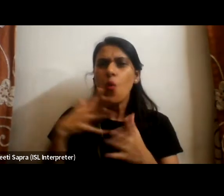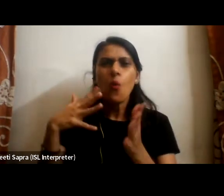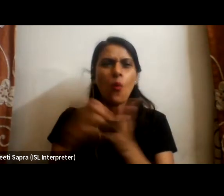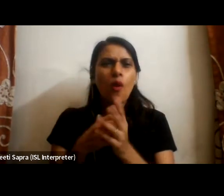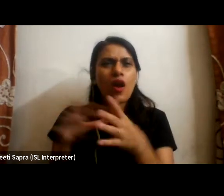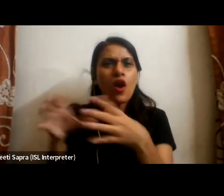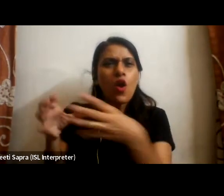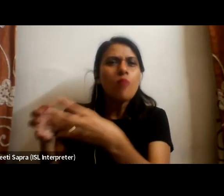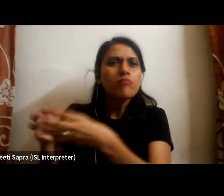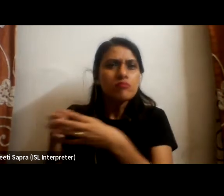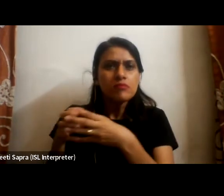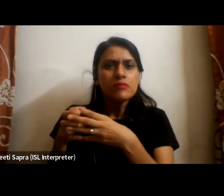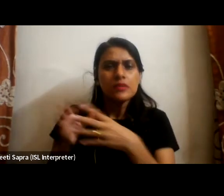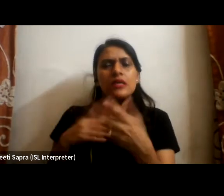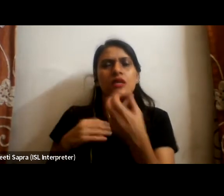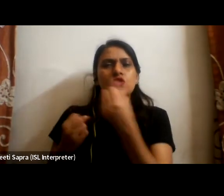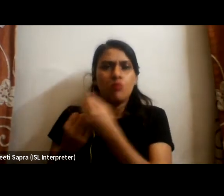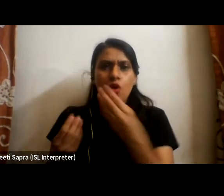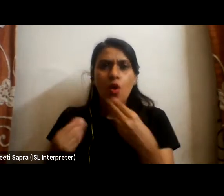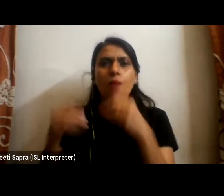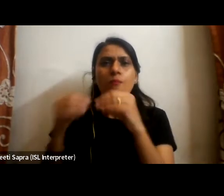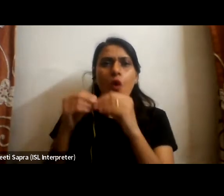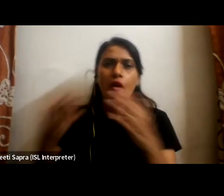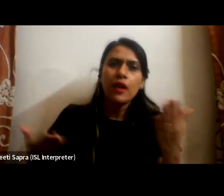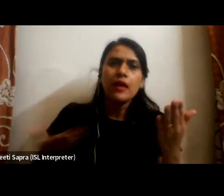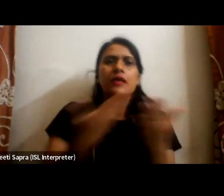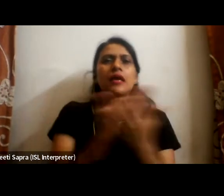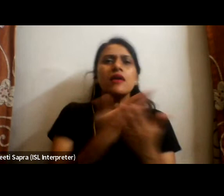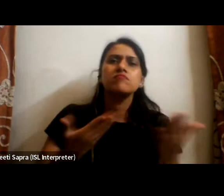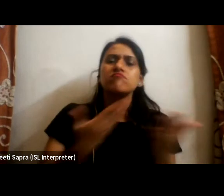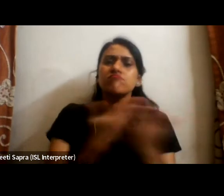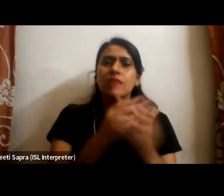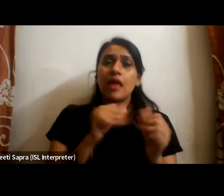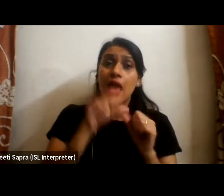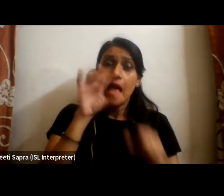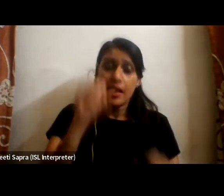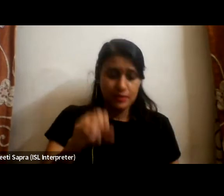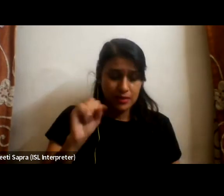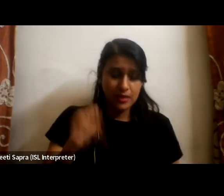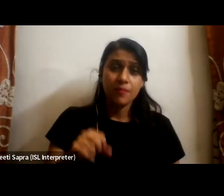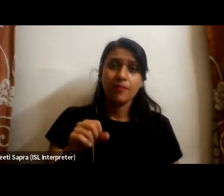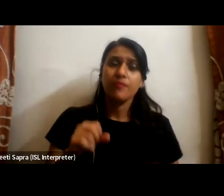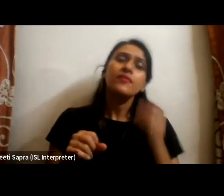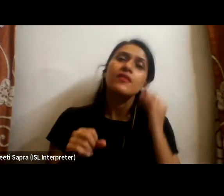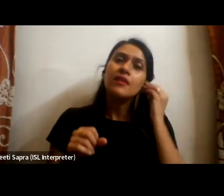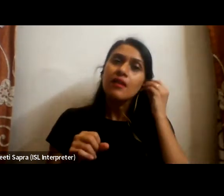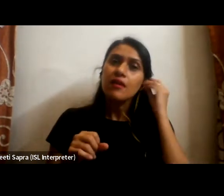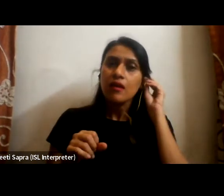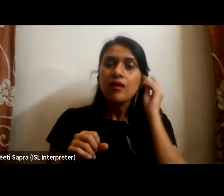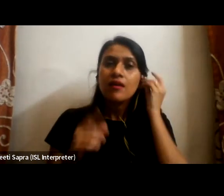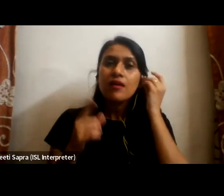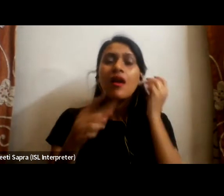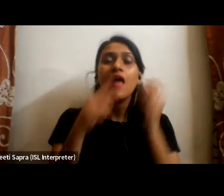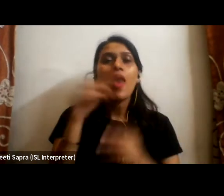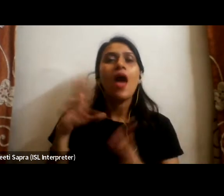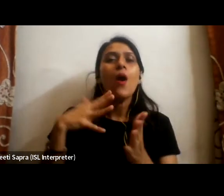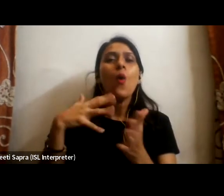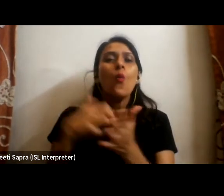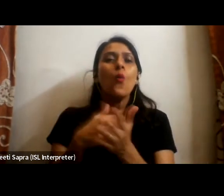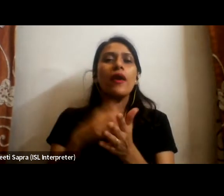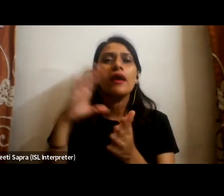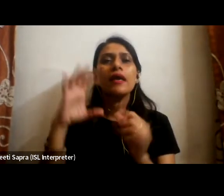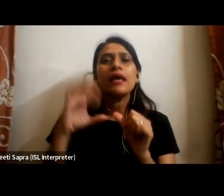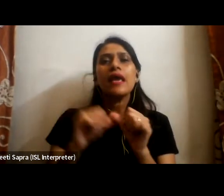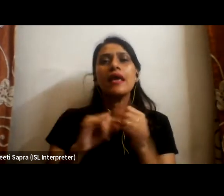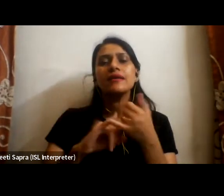and giving them, therefore, a priority in getting access to the court. But once they come into the court, because they have weaker cases, they don't